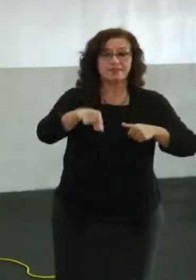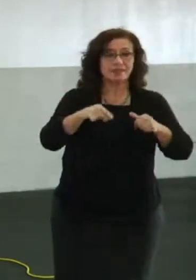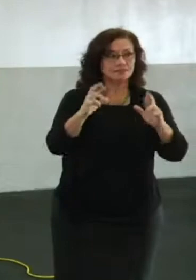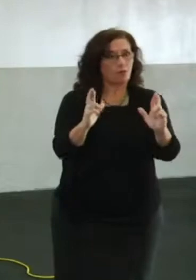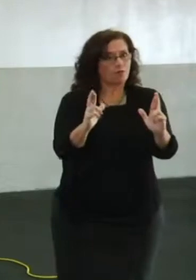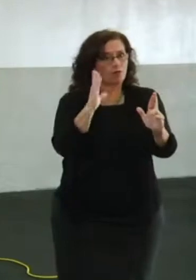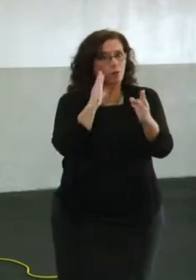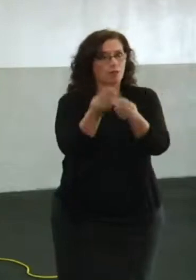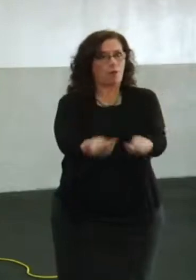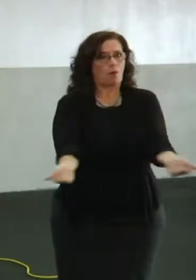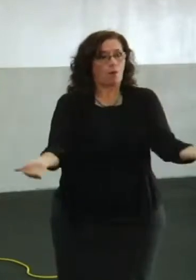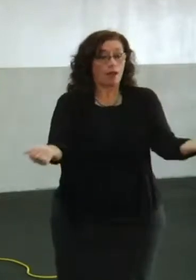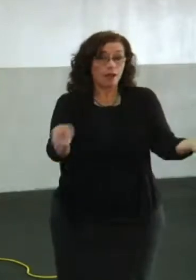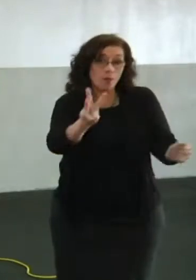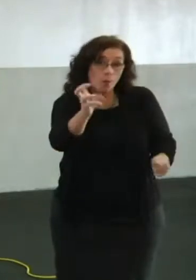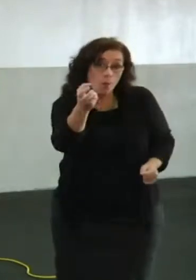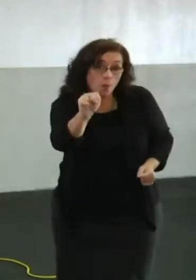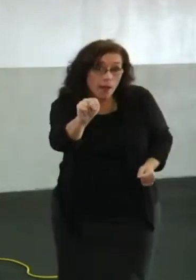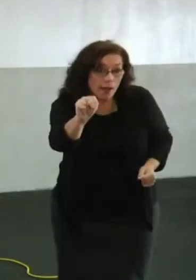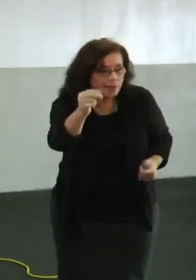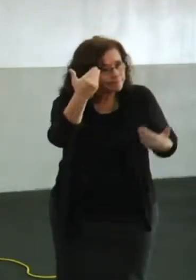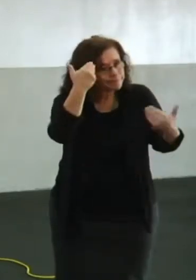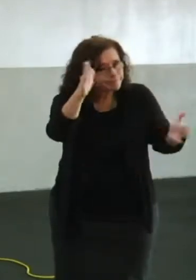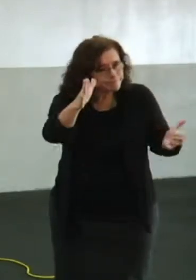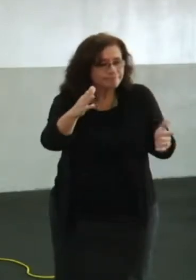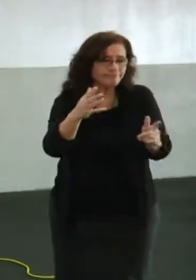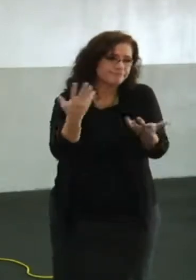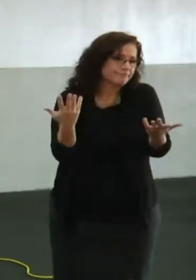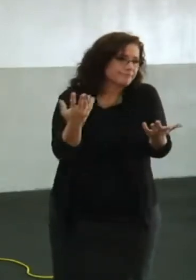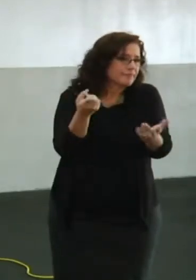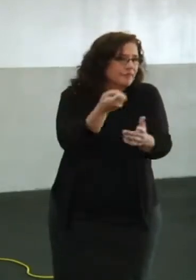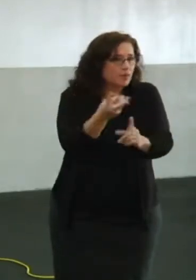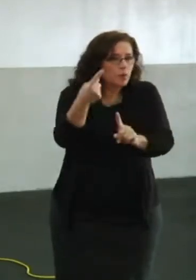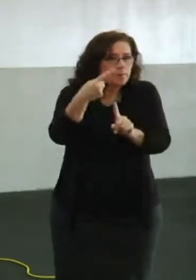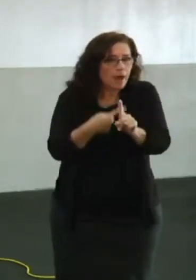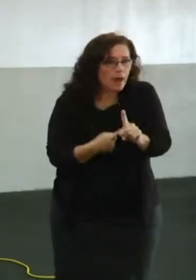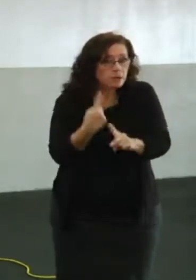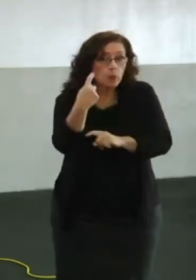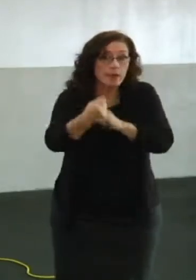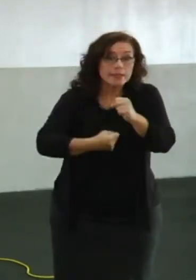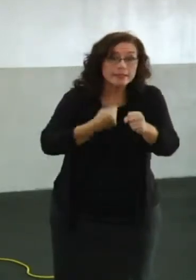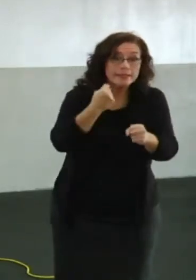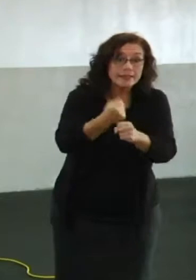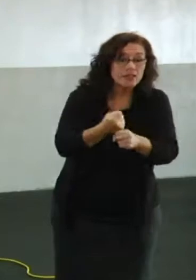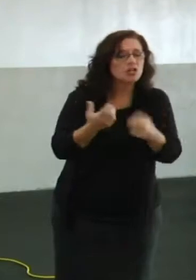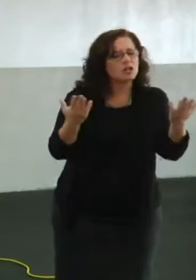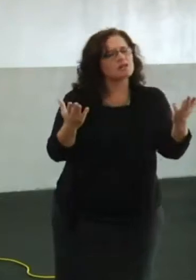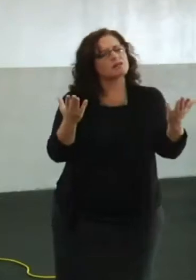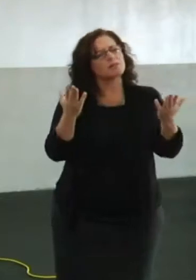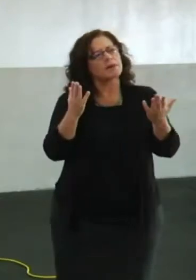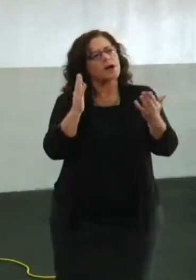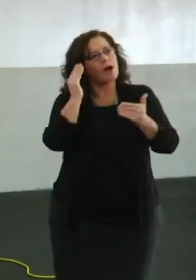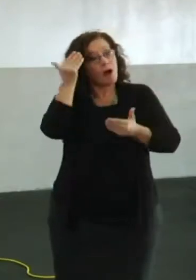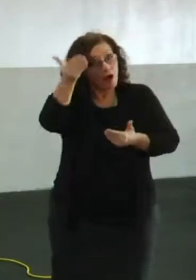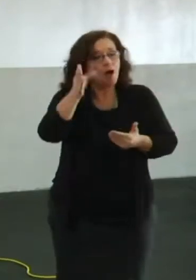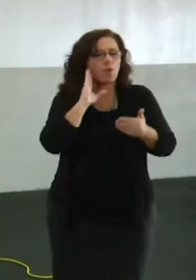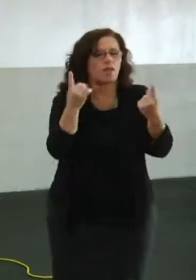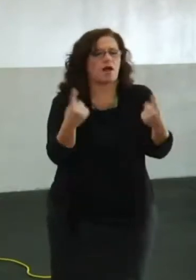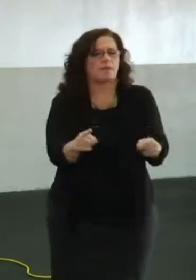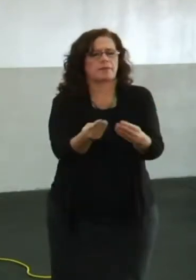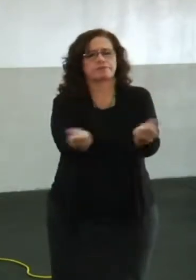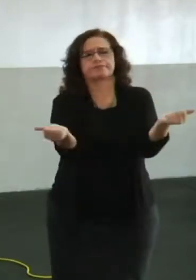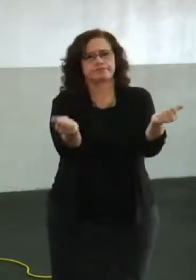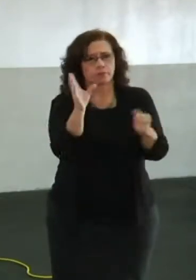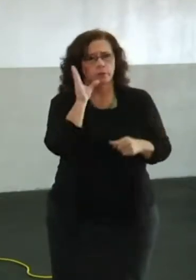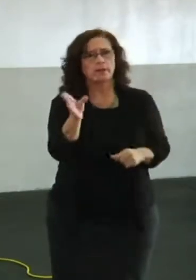go away. We don't know when, but it might take a few more months to a year or so, but it's something that we are going to get under control. What we're